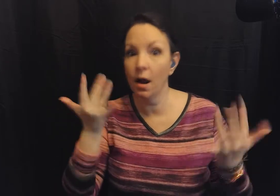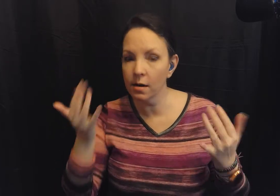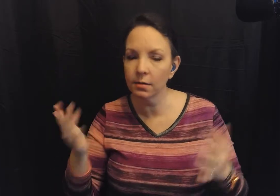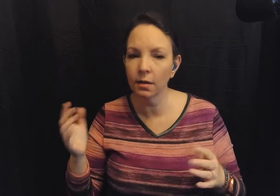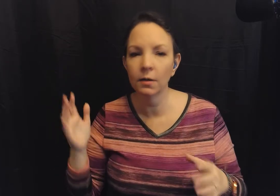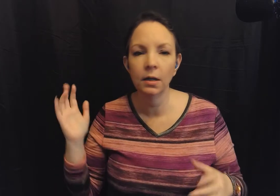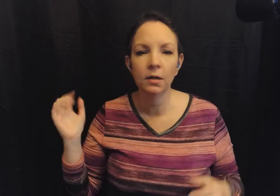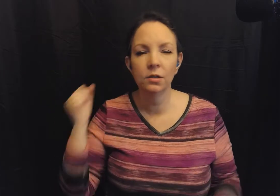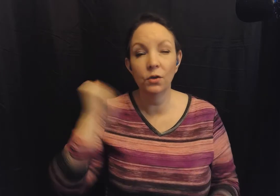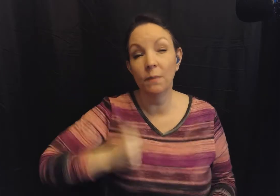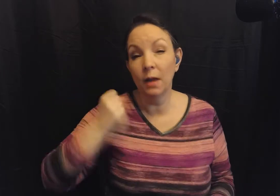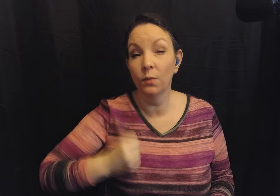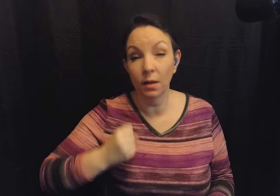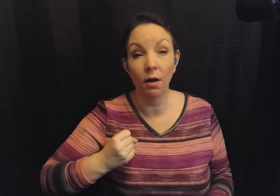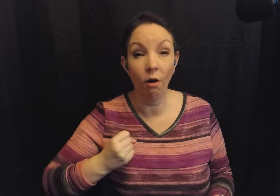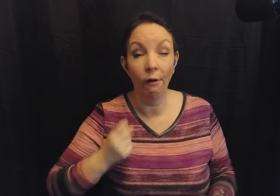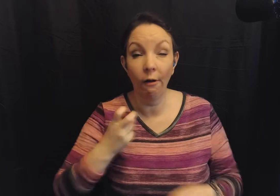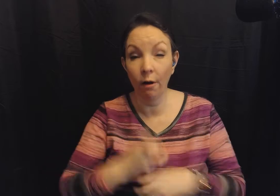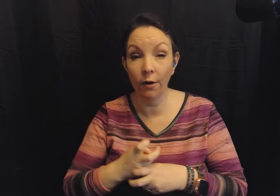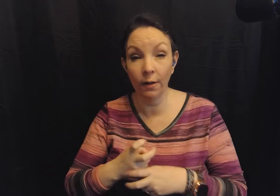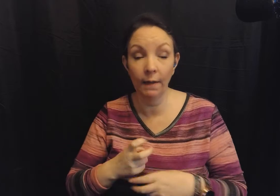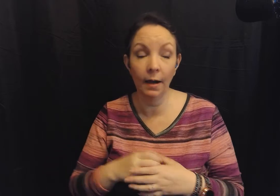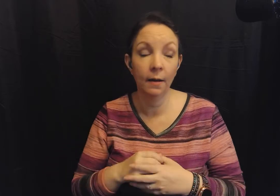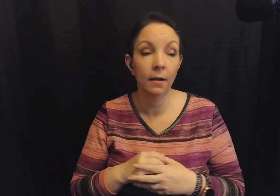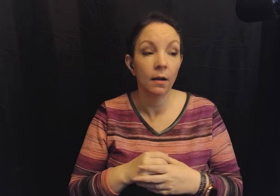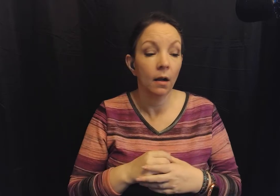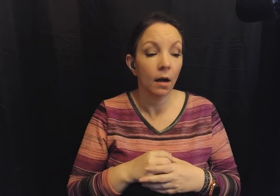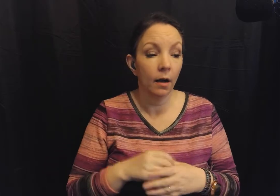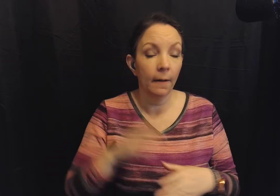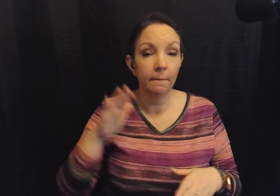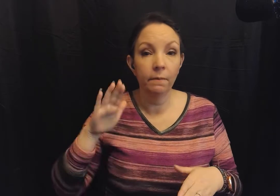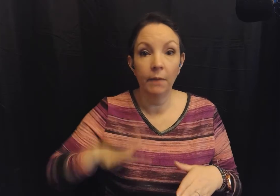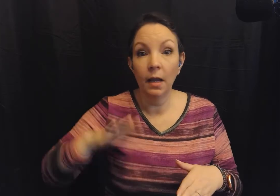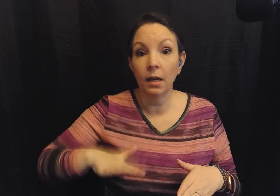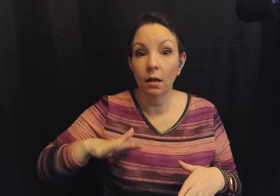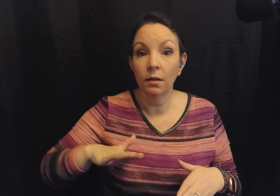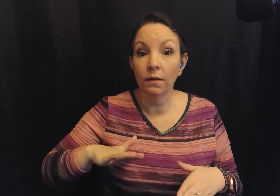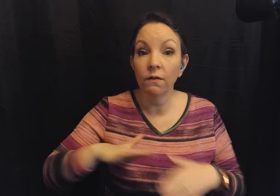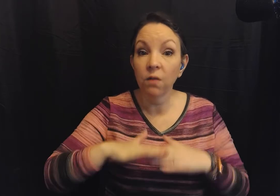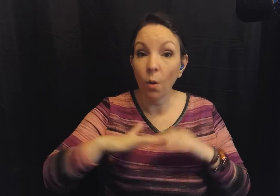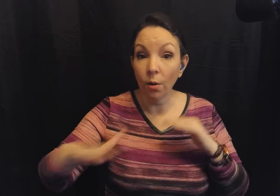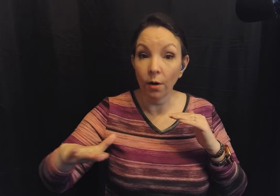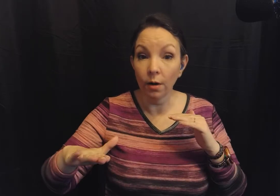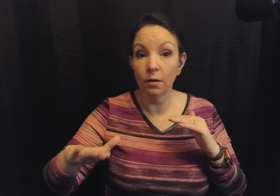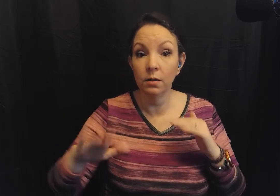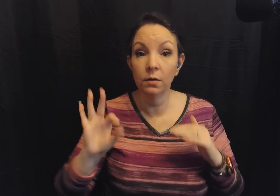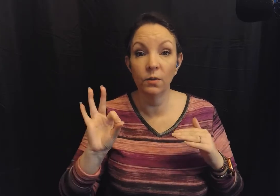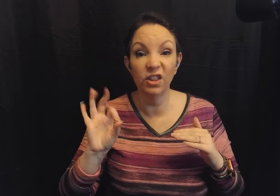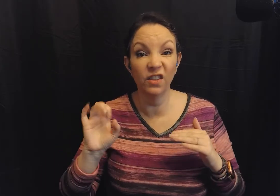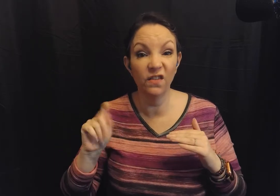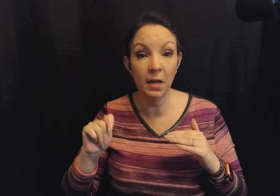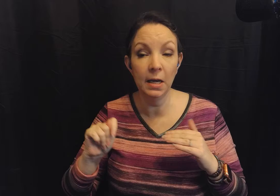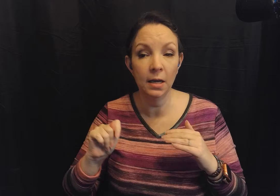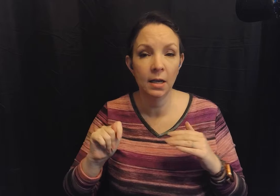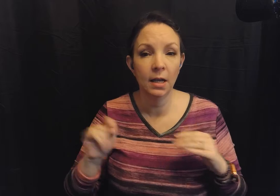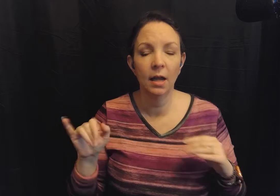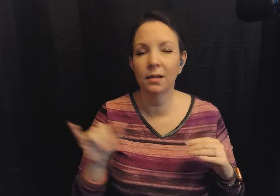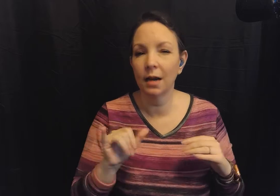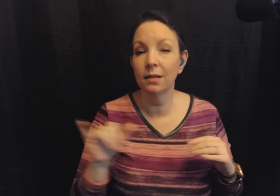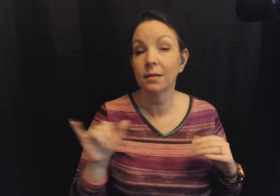So we bang really hard on that. Banging on the floor with your feet, it's kind of the same thing.